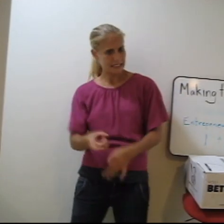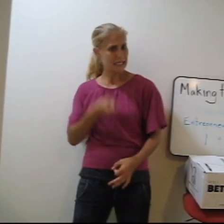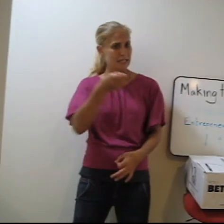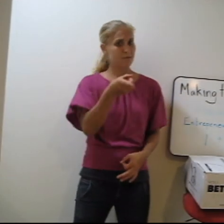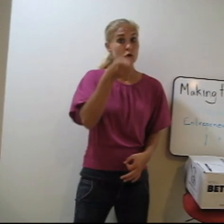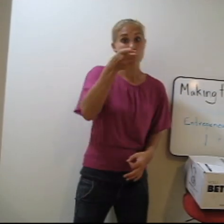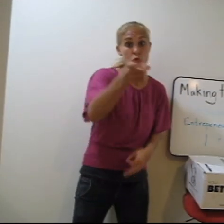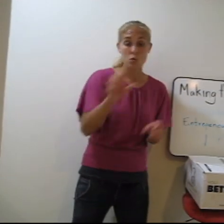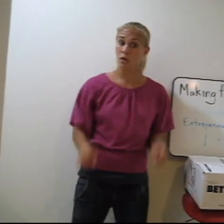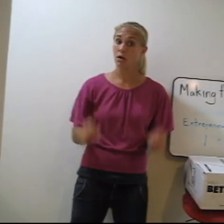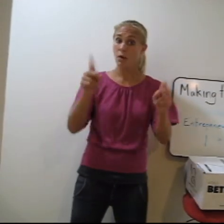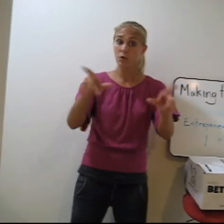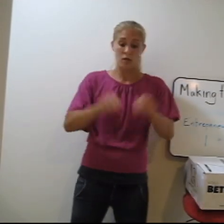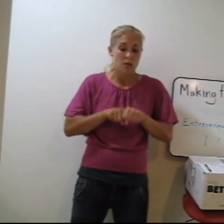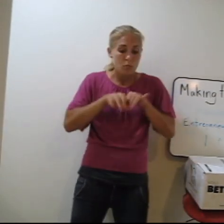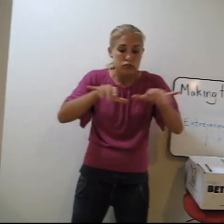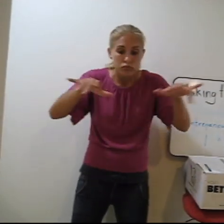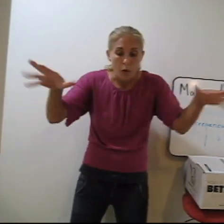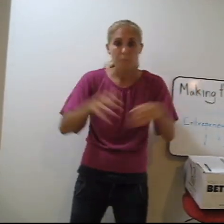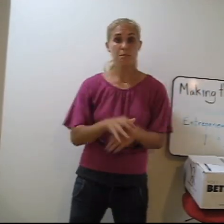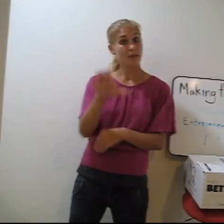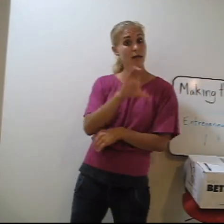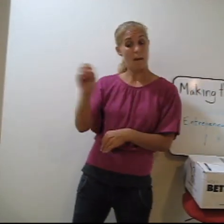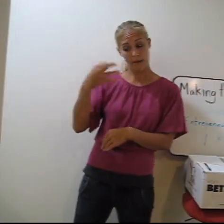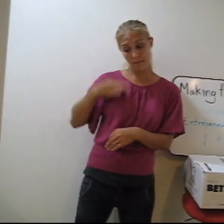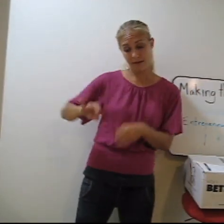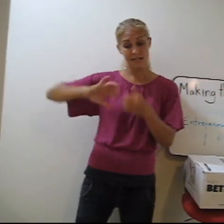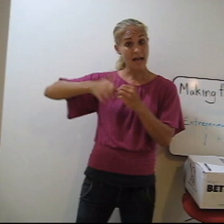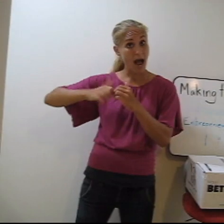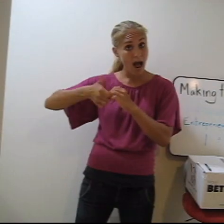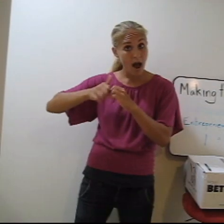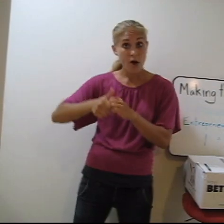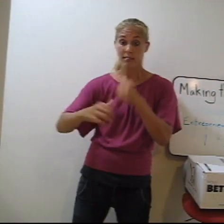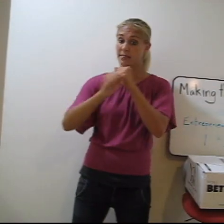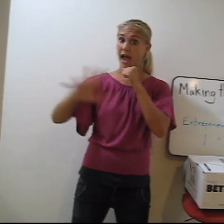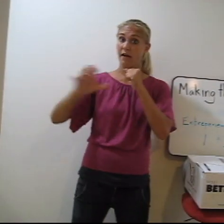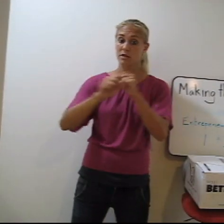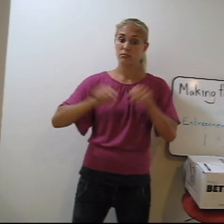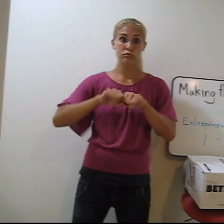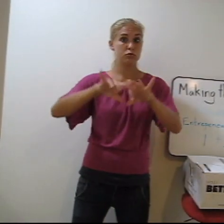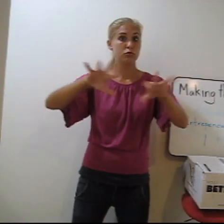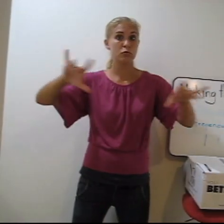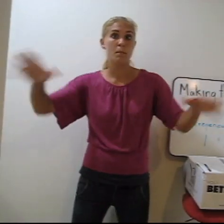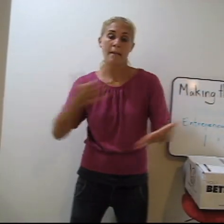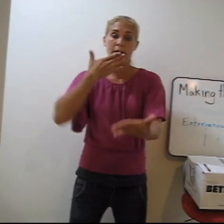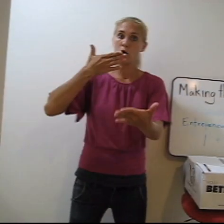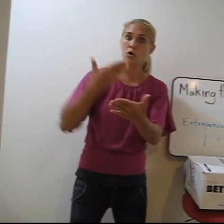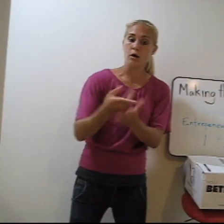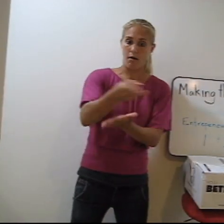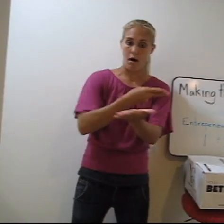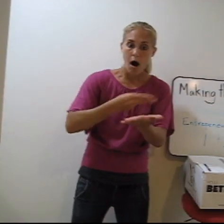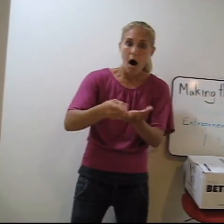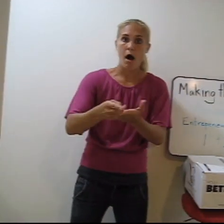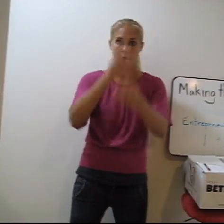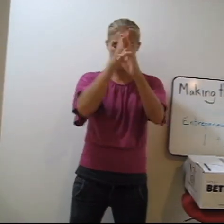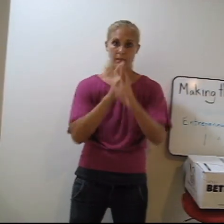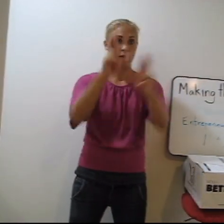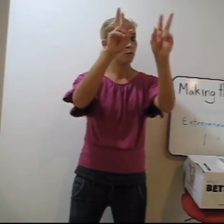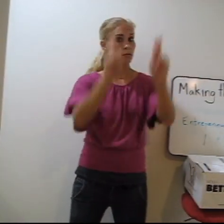to distribute it. The company benefits by getting the advertisement distributed by a credible, trusted source, you. Your benefit is